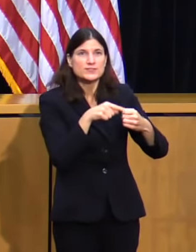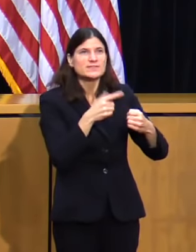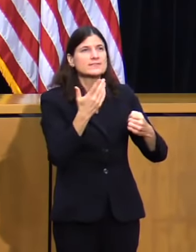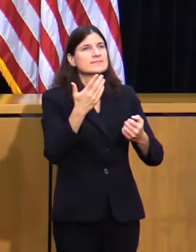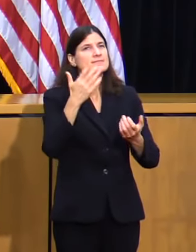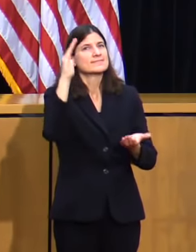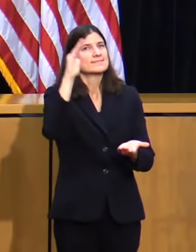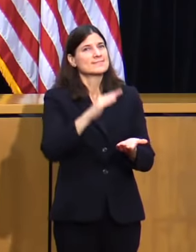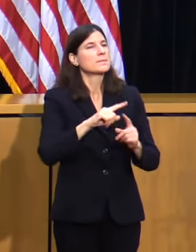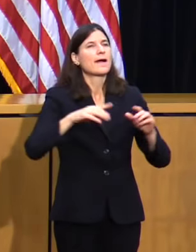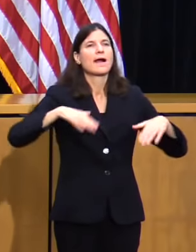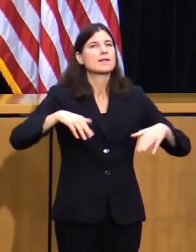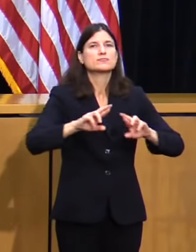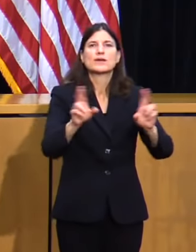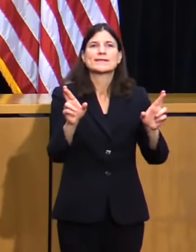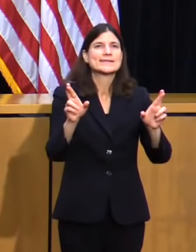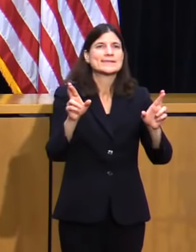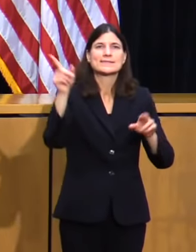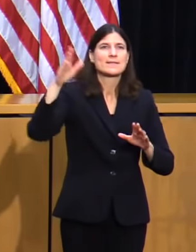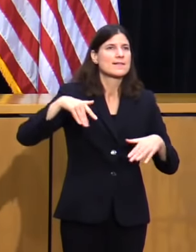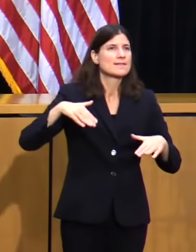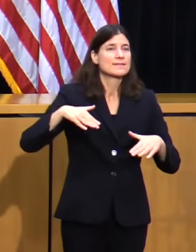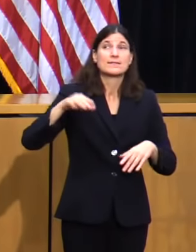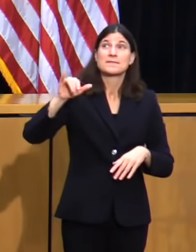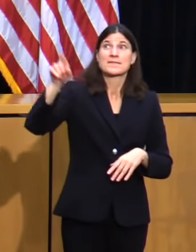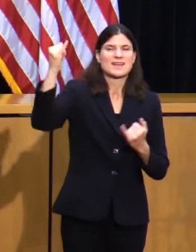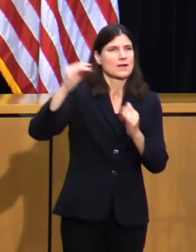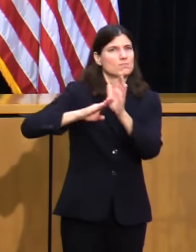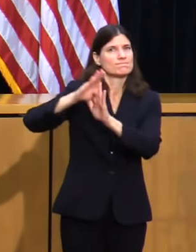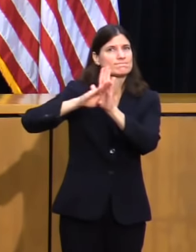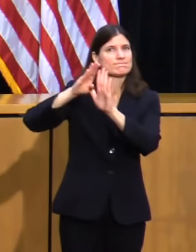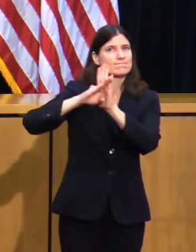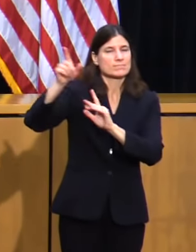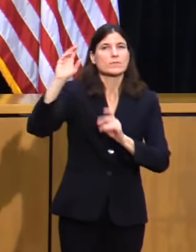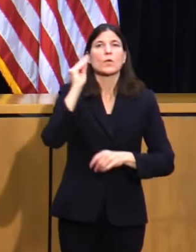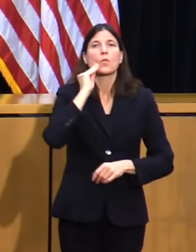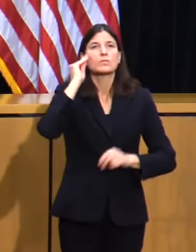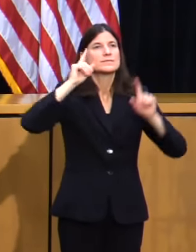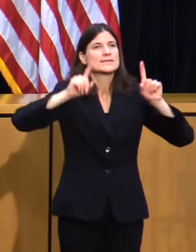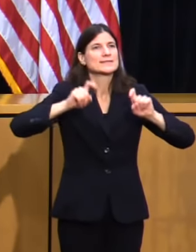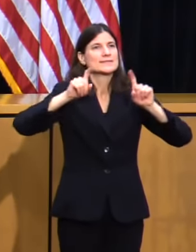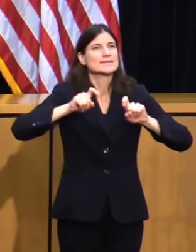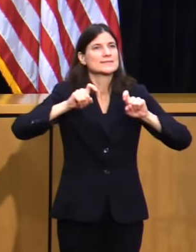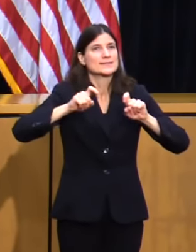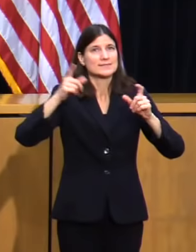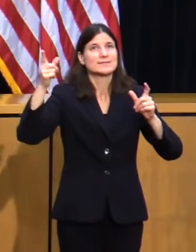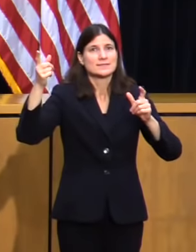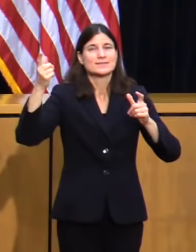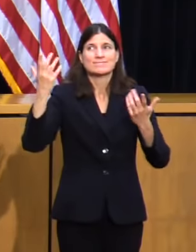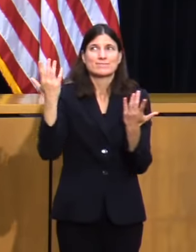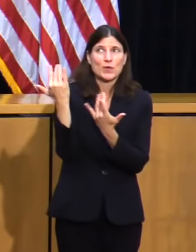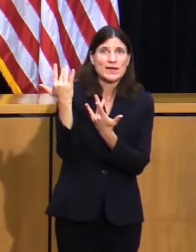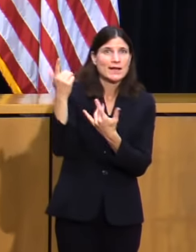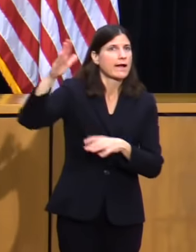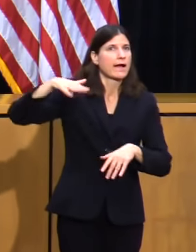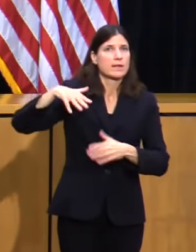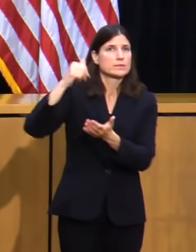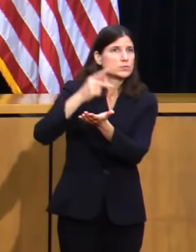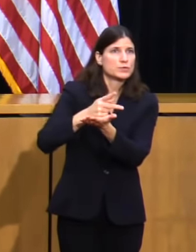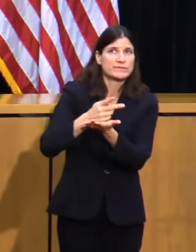minutes. And the big issue at this point is the feds bought them all that were set up for manufacture in the short term.